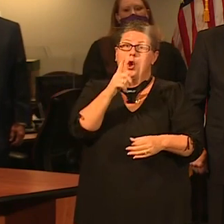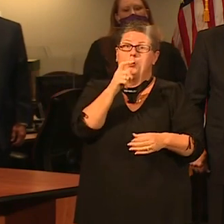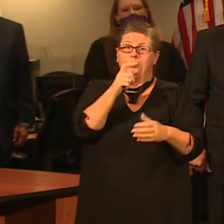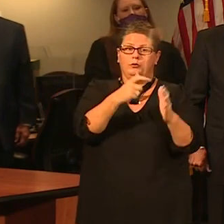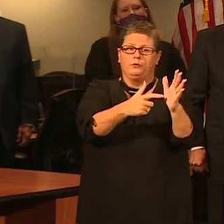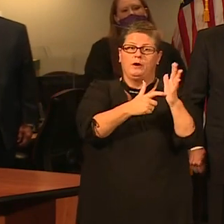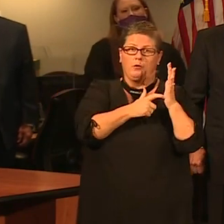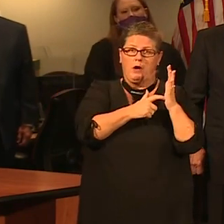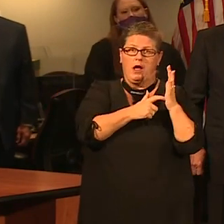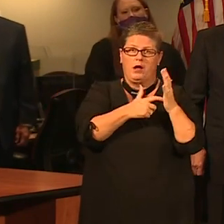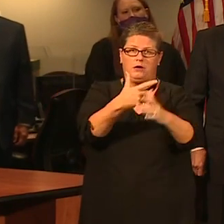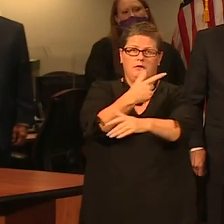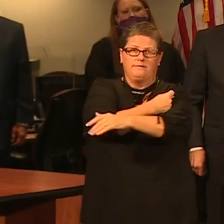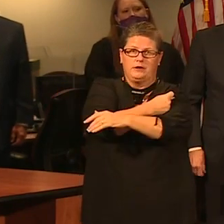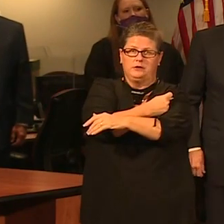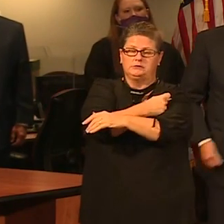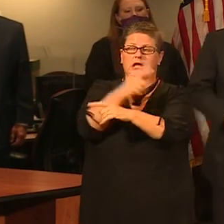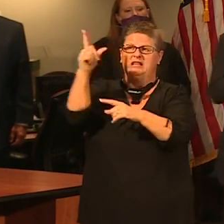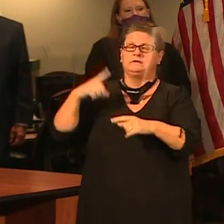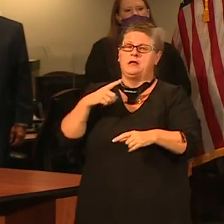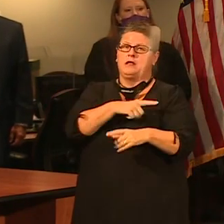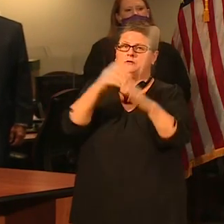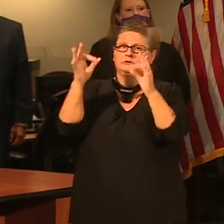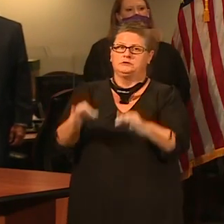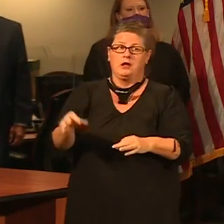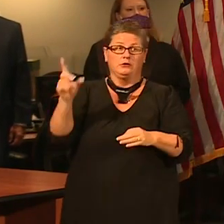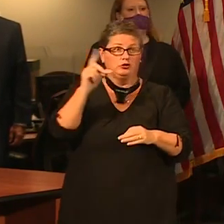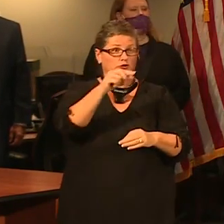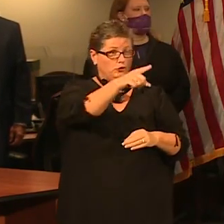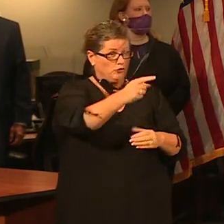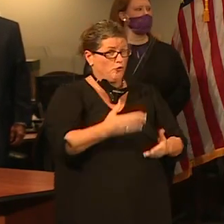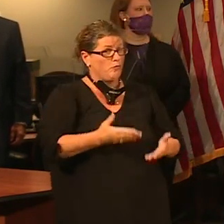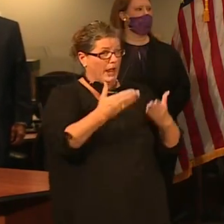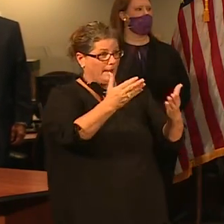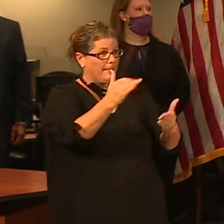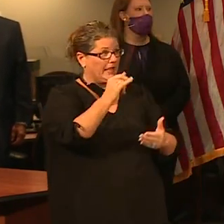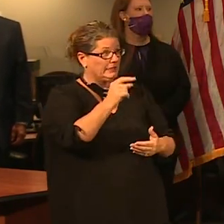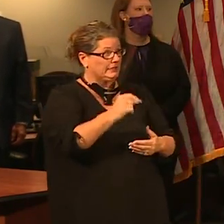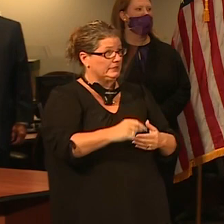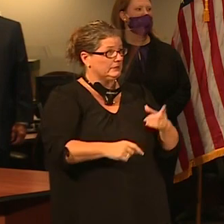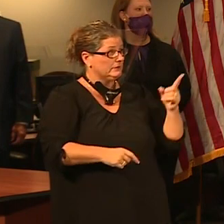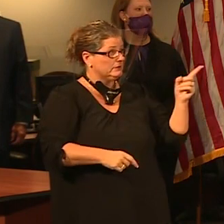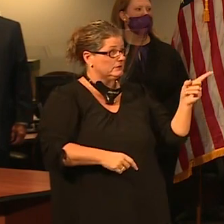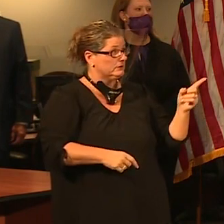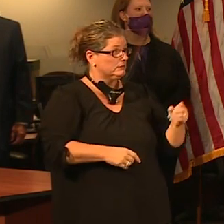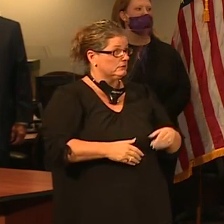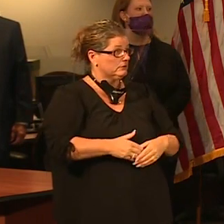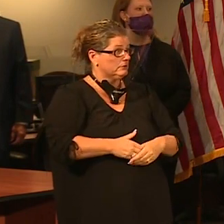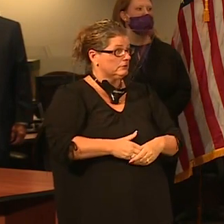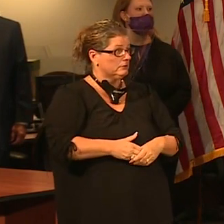are required to go to school. Do you recommend that they pass that?